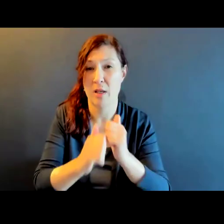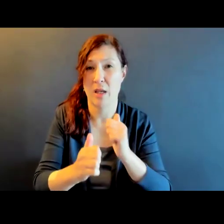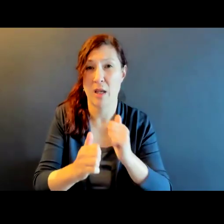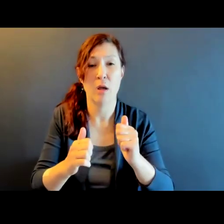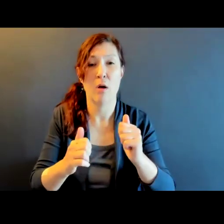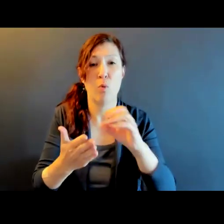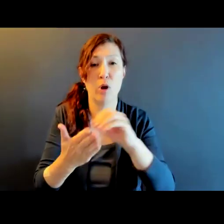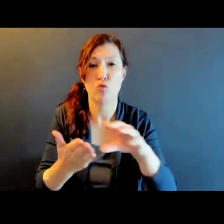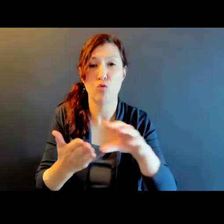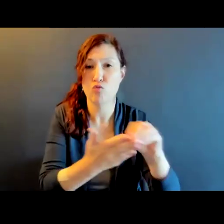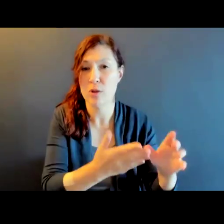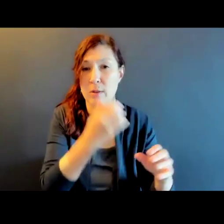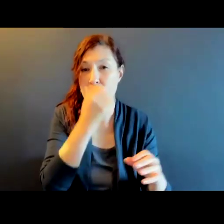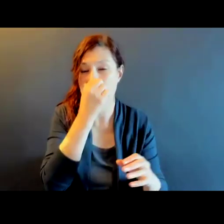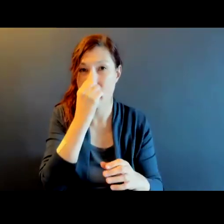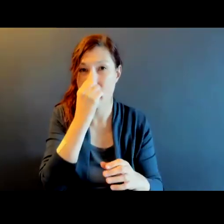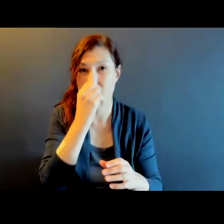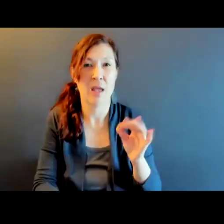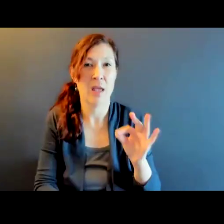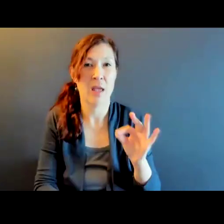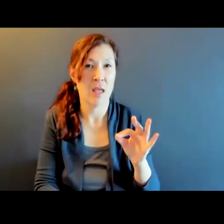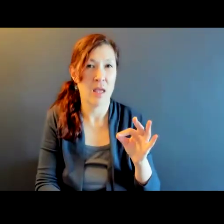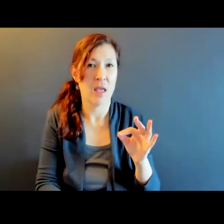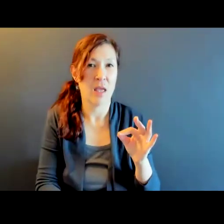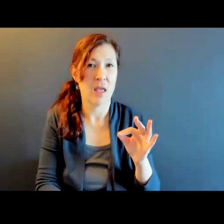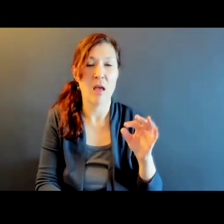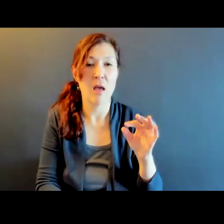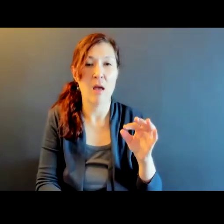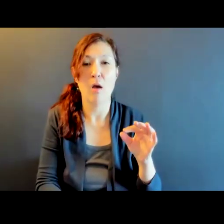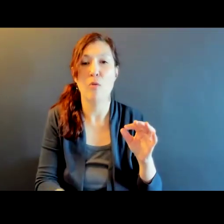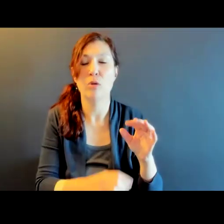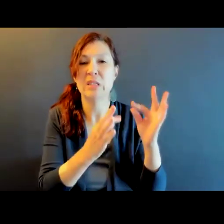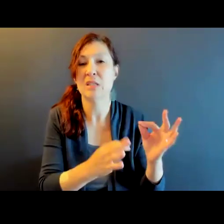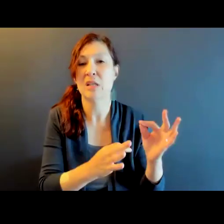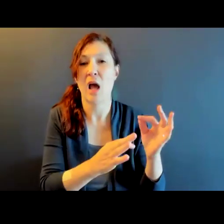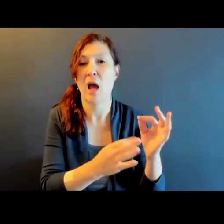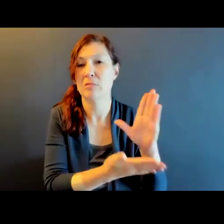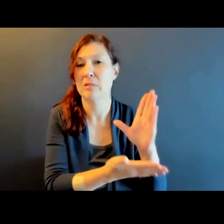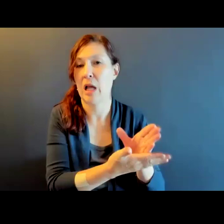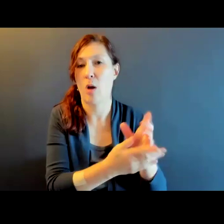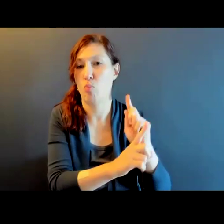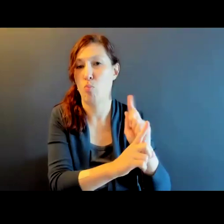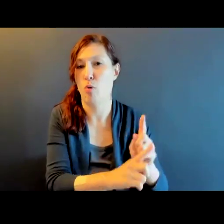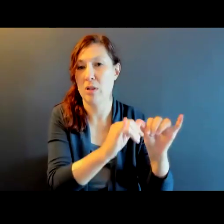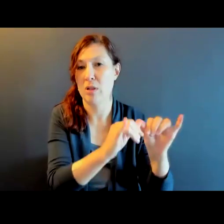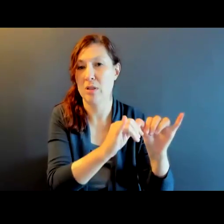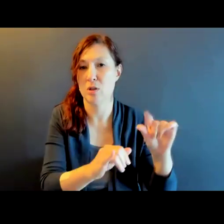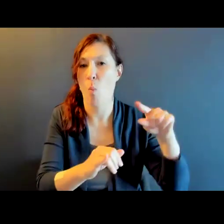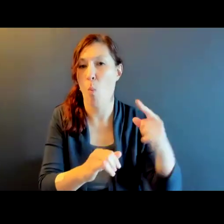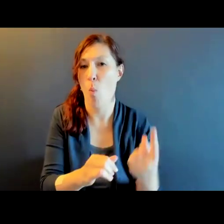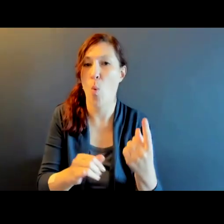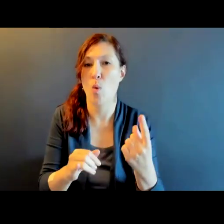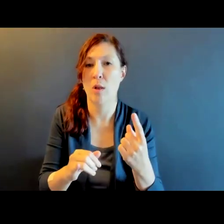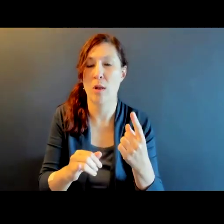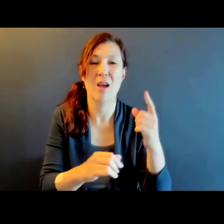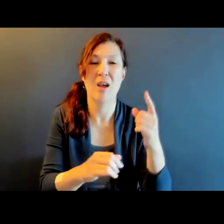points other than the points for housing, that actually takes away the competition that